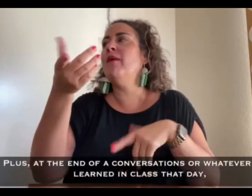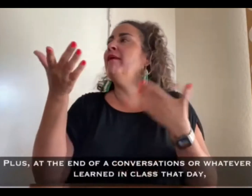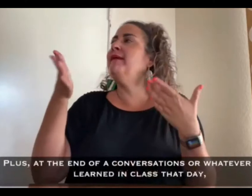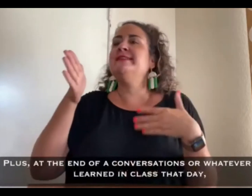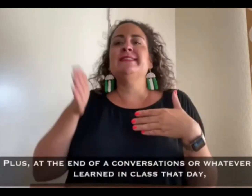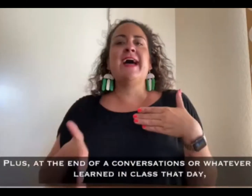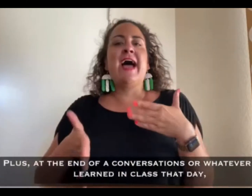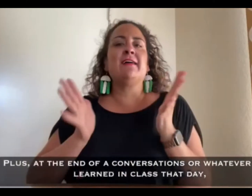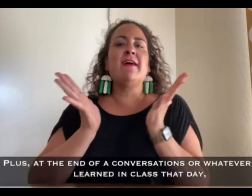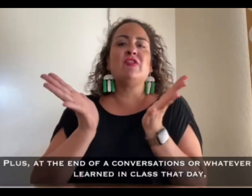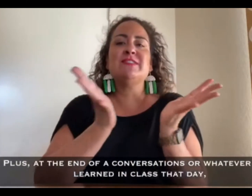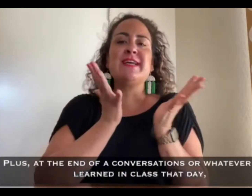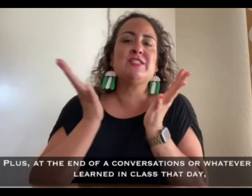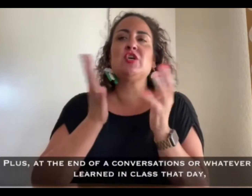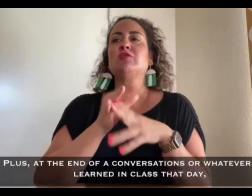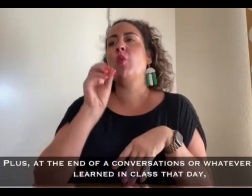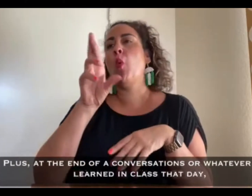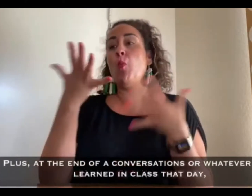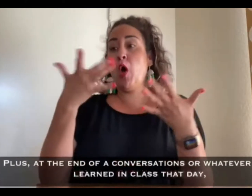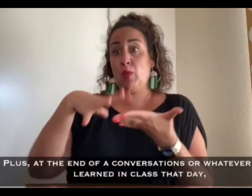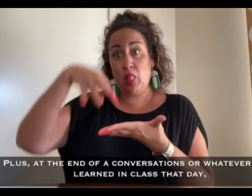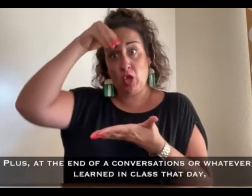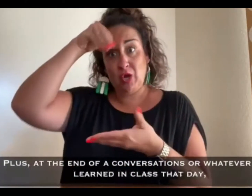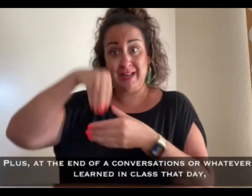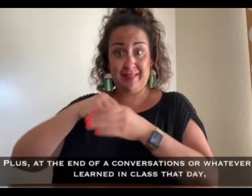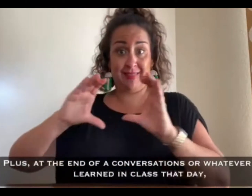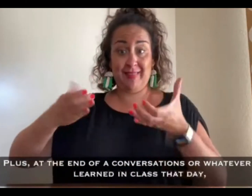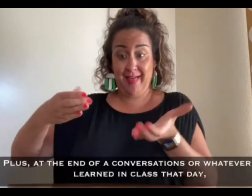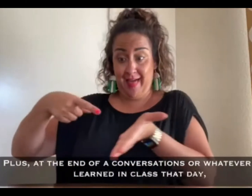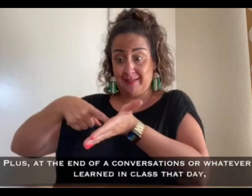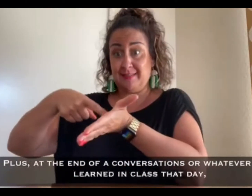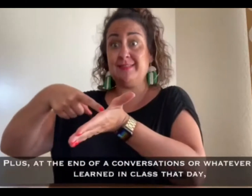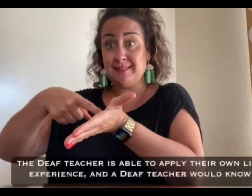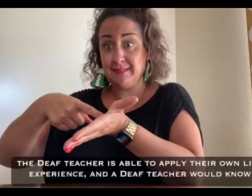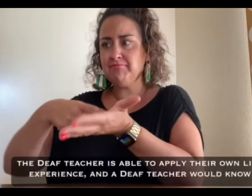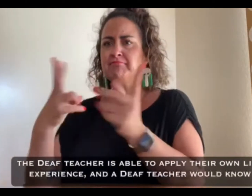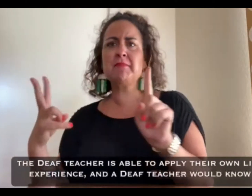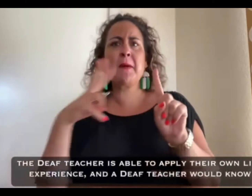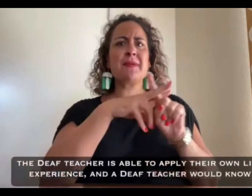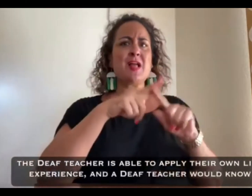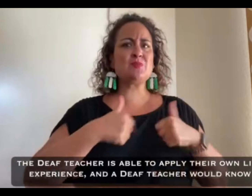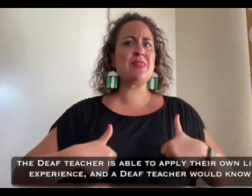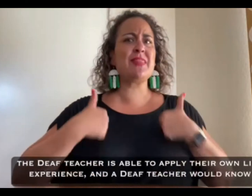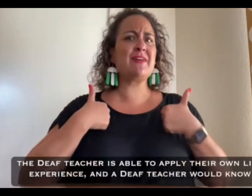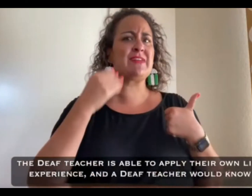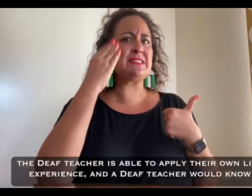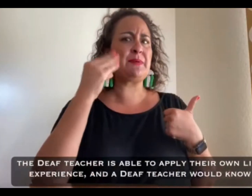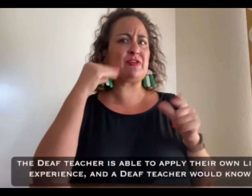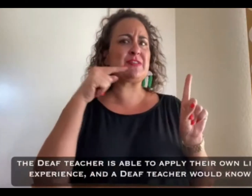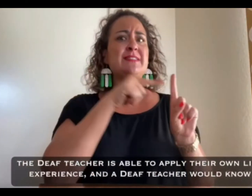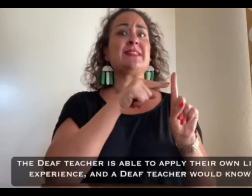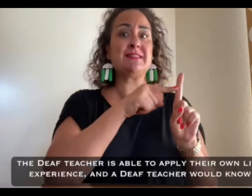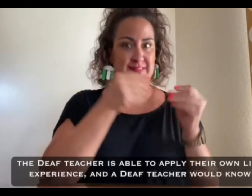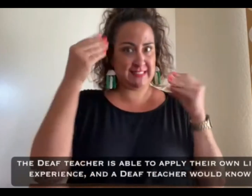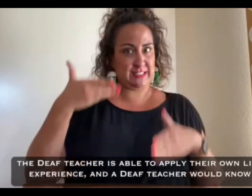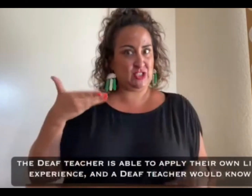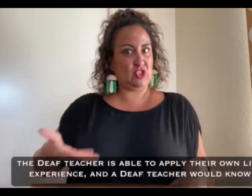in class that day, the teacher is able to apply their own life experience, and a deaf teacher would know a lot more about that